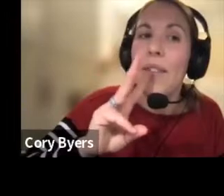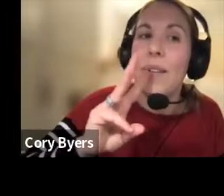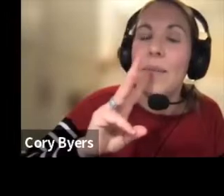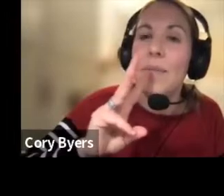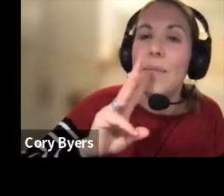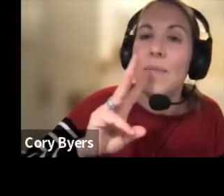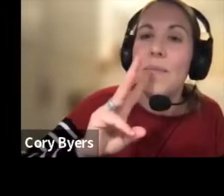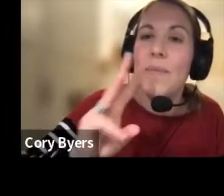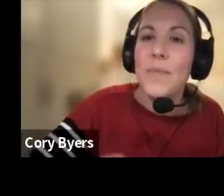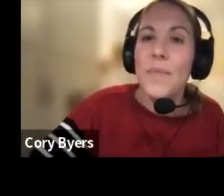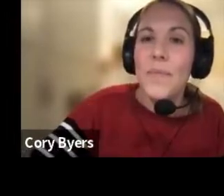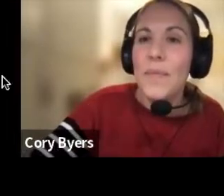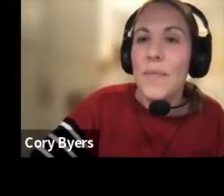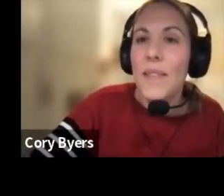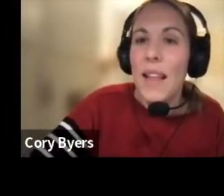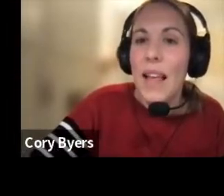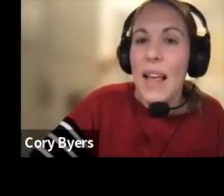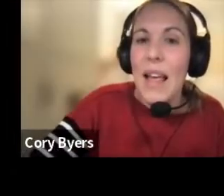mouth.